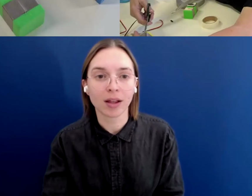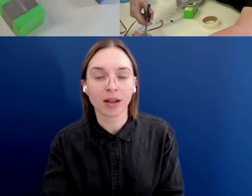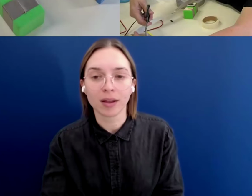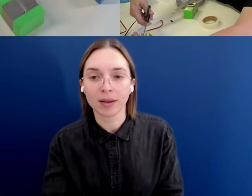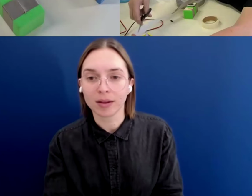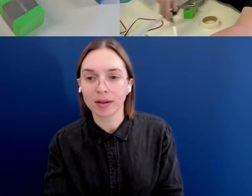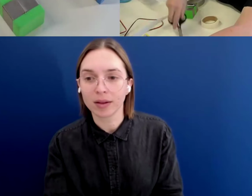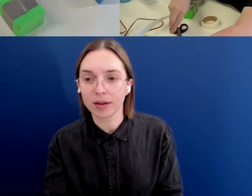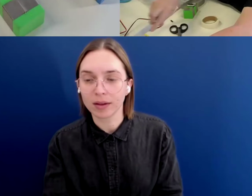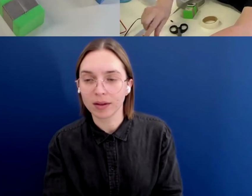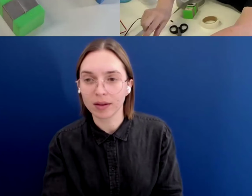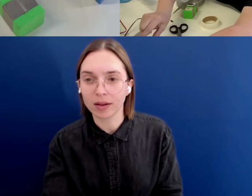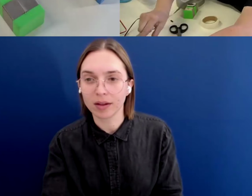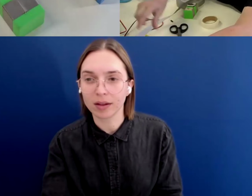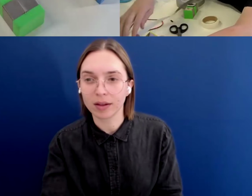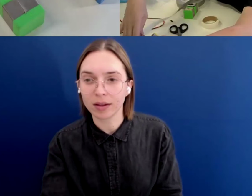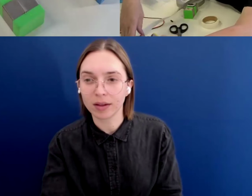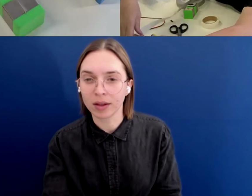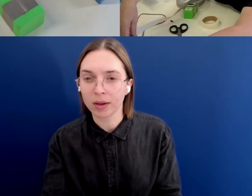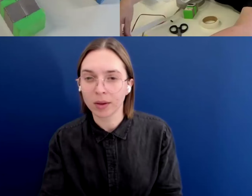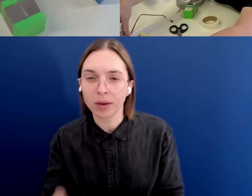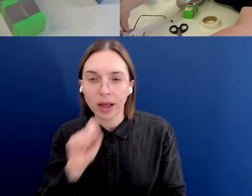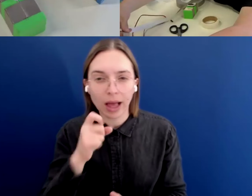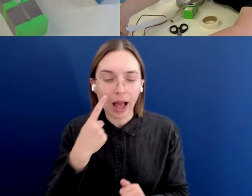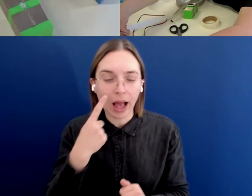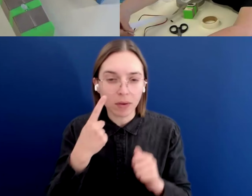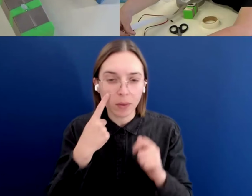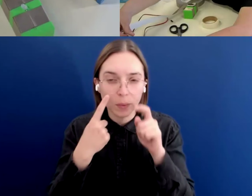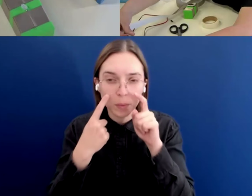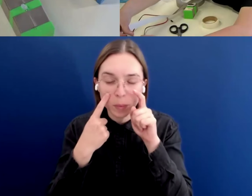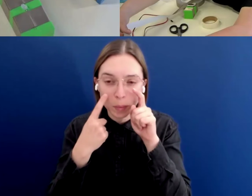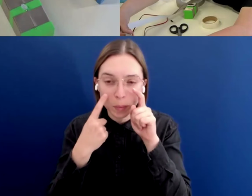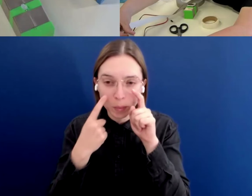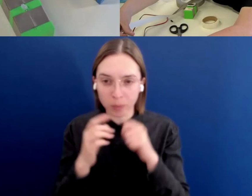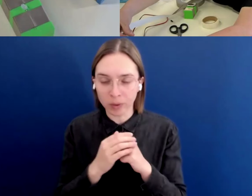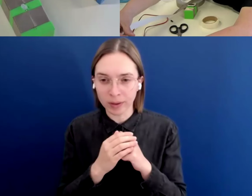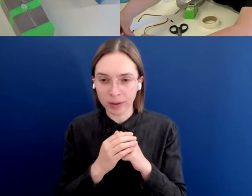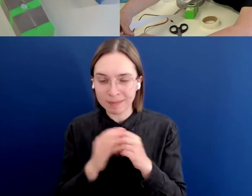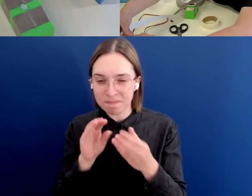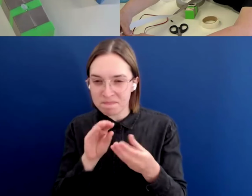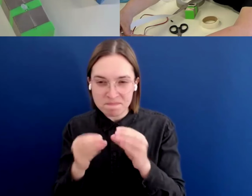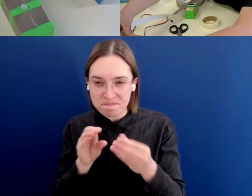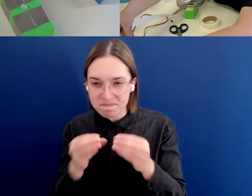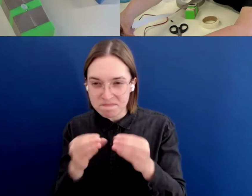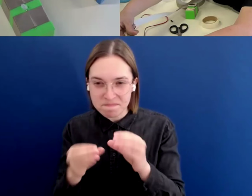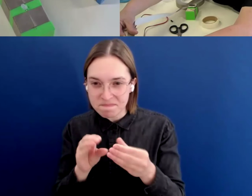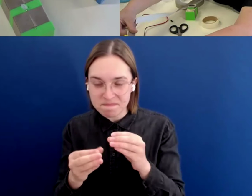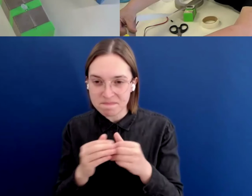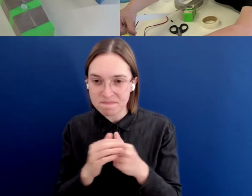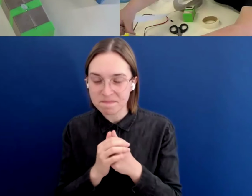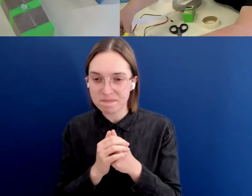Solved. I'm not expecting you to follow how I'm actually making this. I'm just doing it where you can see so that